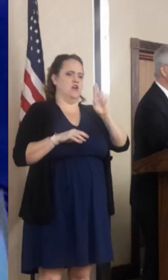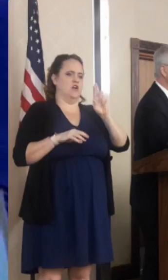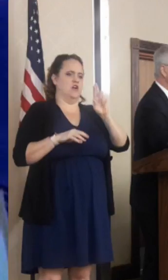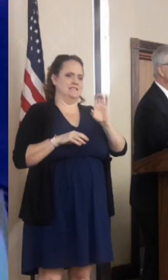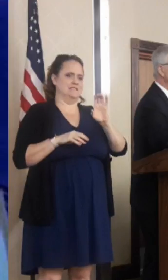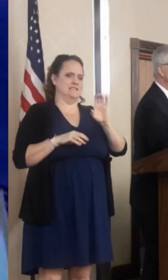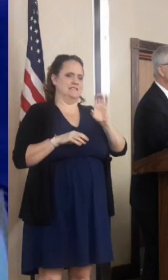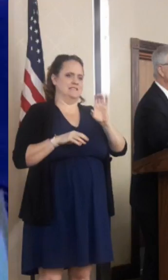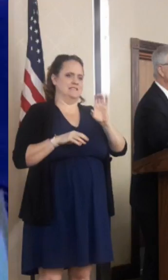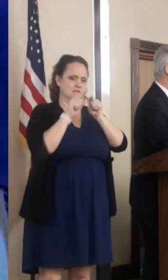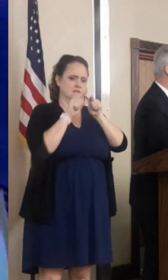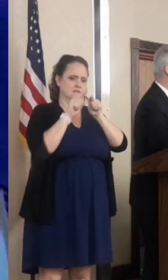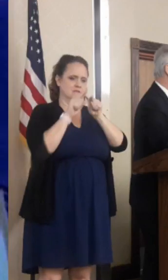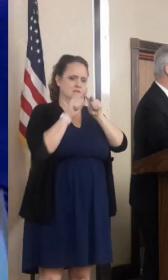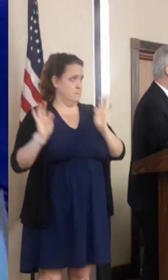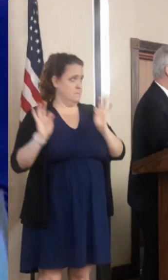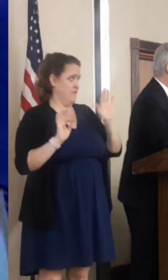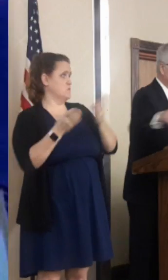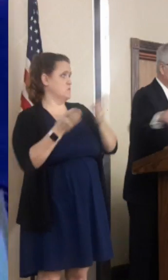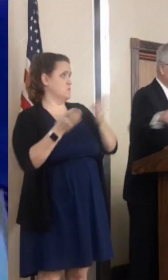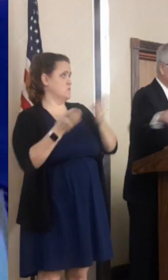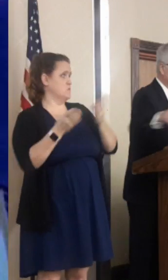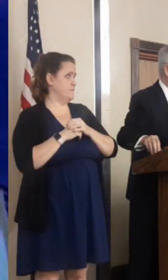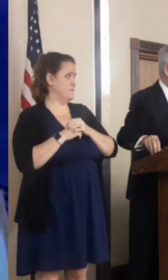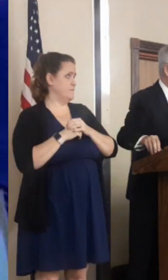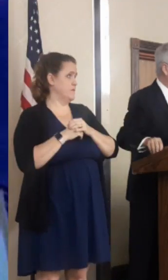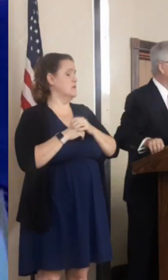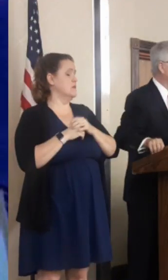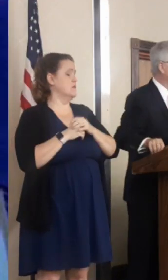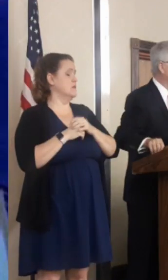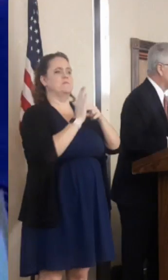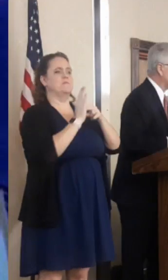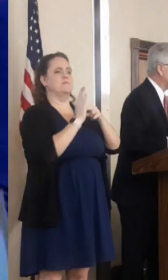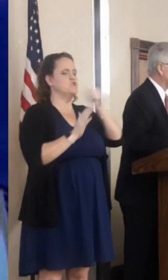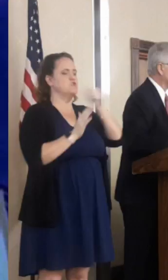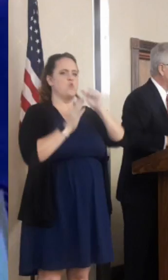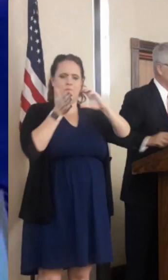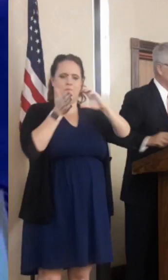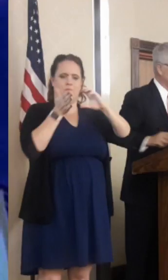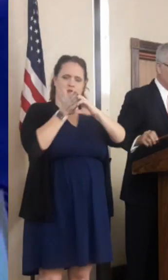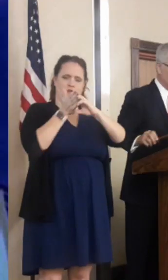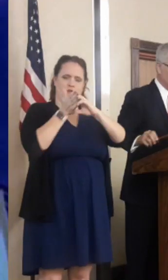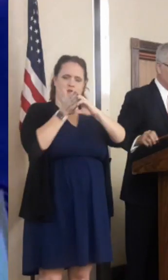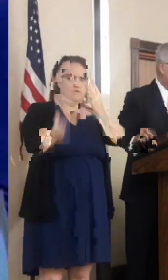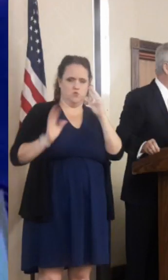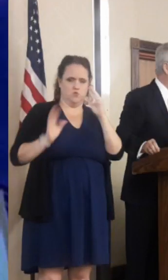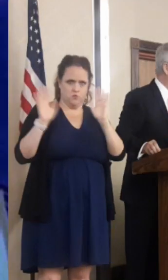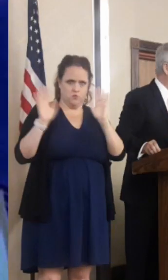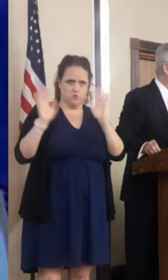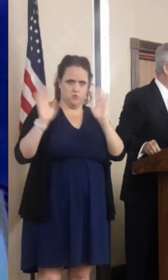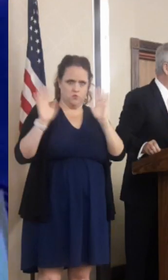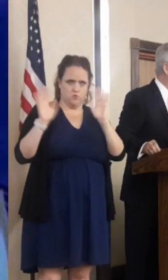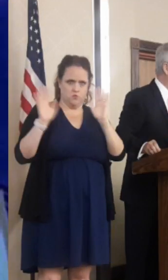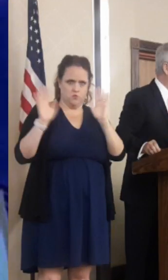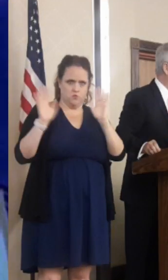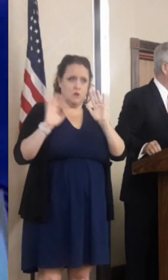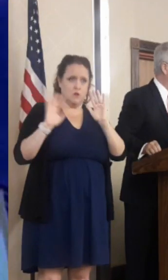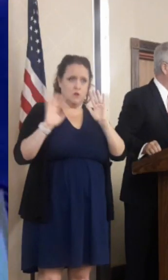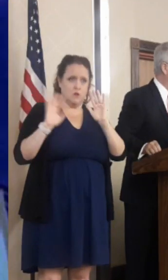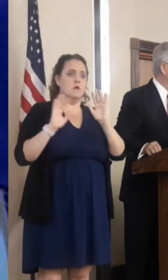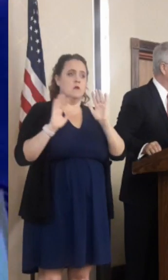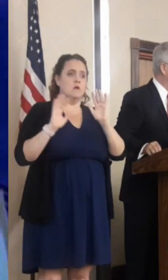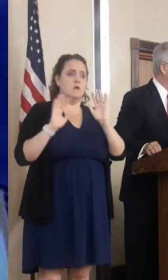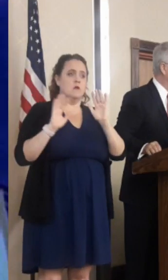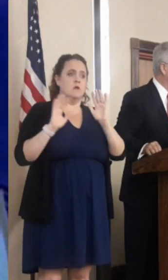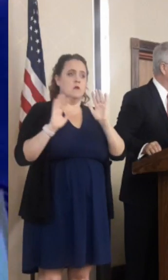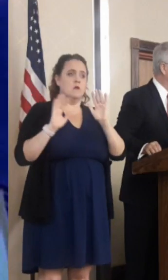So rather than removing paragraph 2, it narrows down paragraph 2, so the paragraph 2 only applies